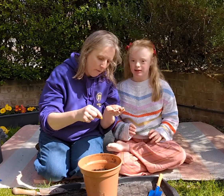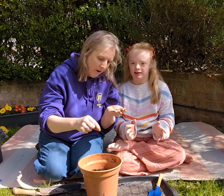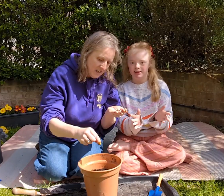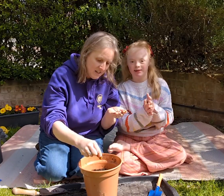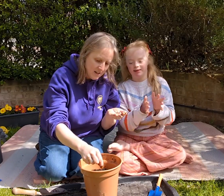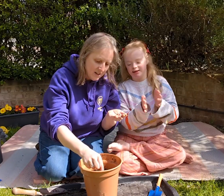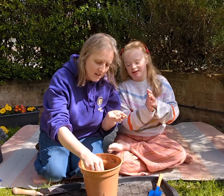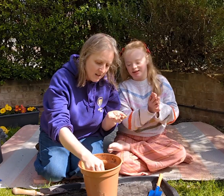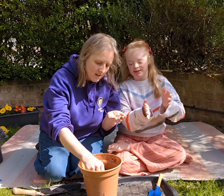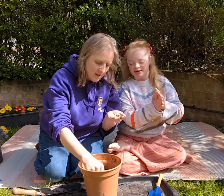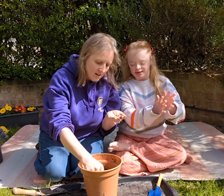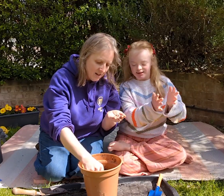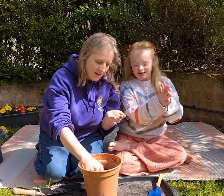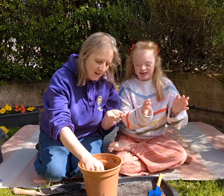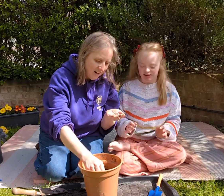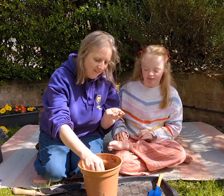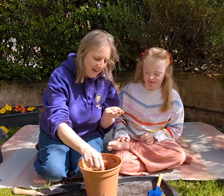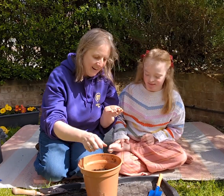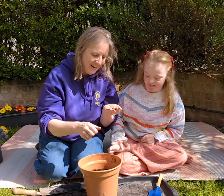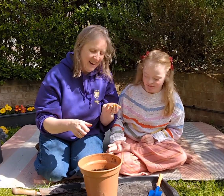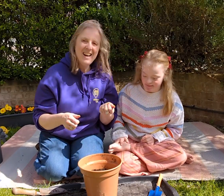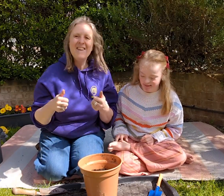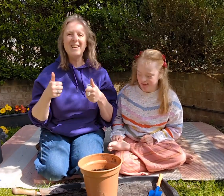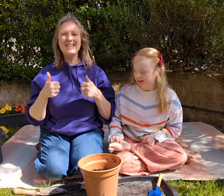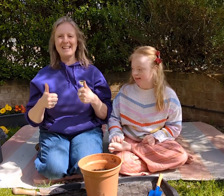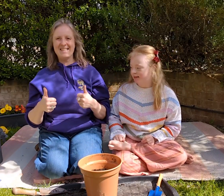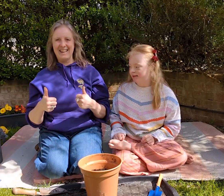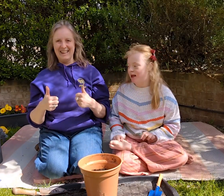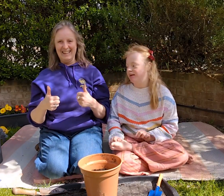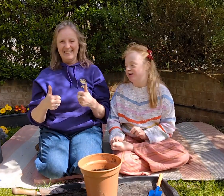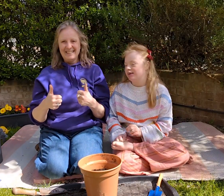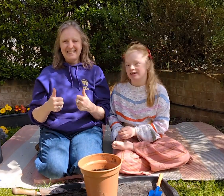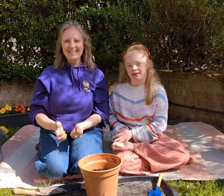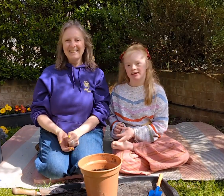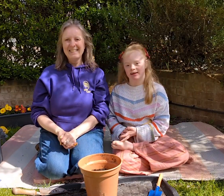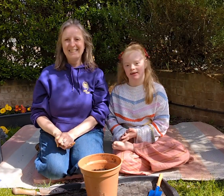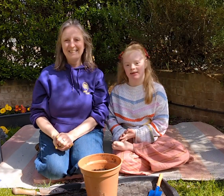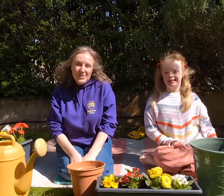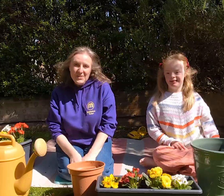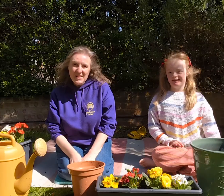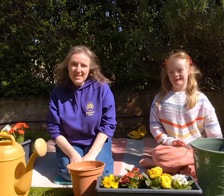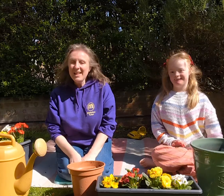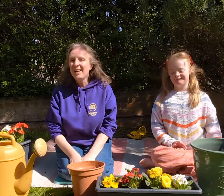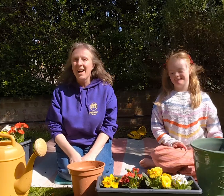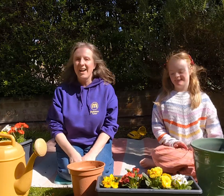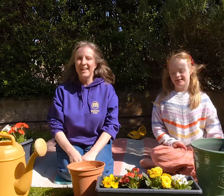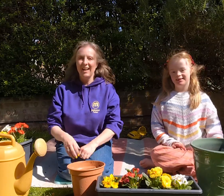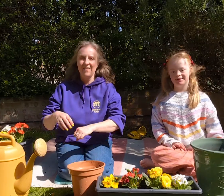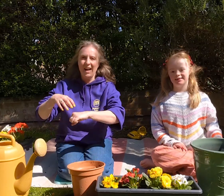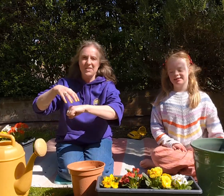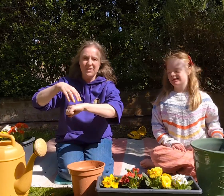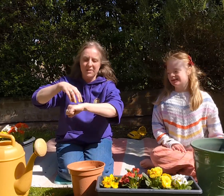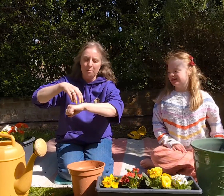friend? Lovely. Fantastic. Lucinda and I have added some